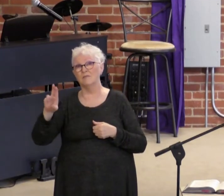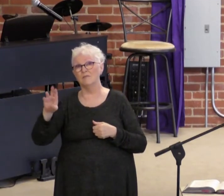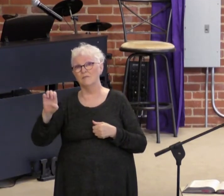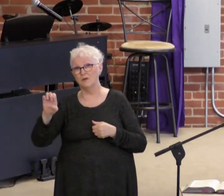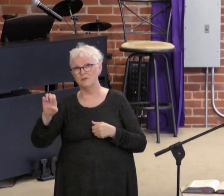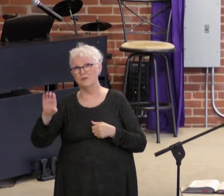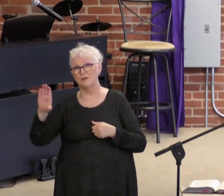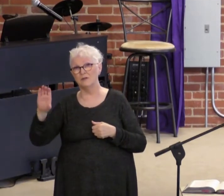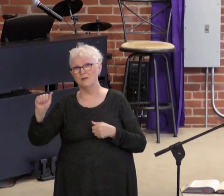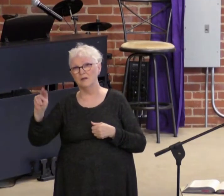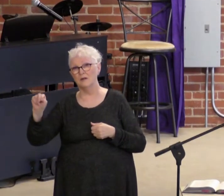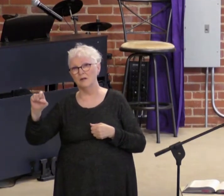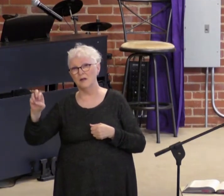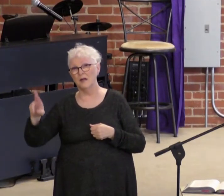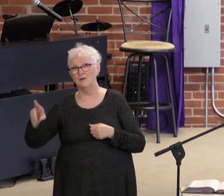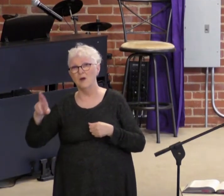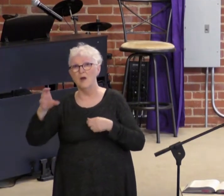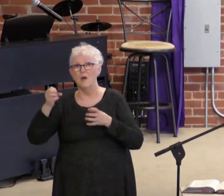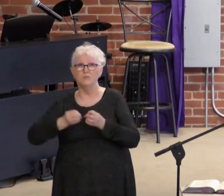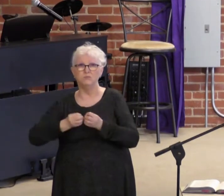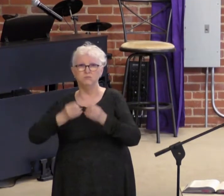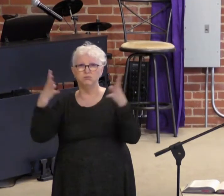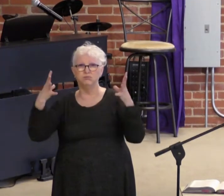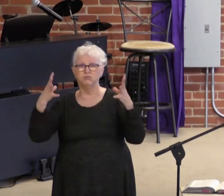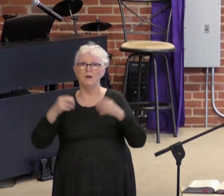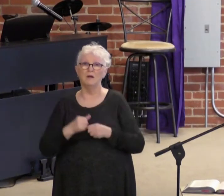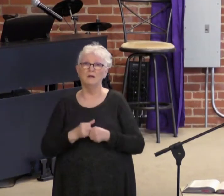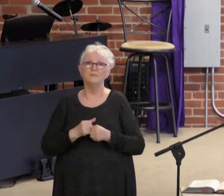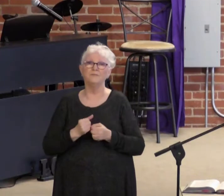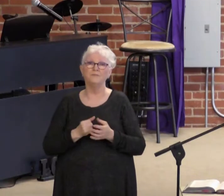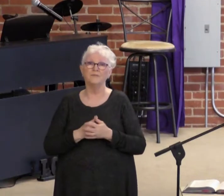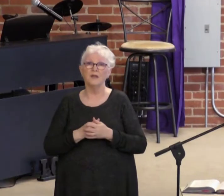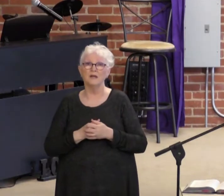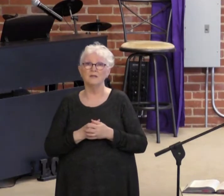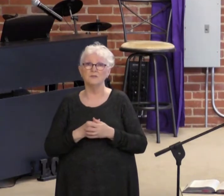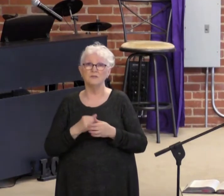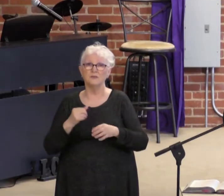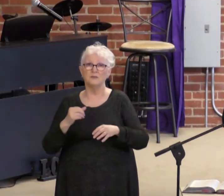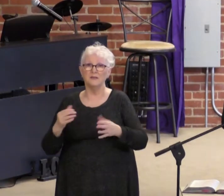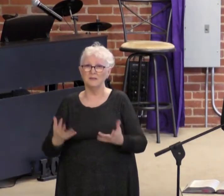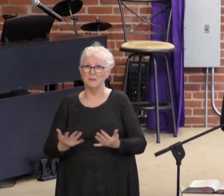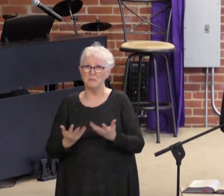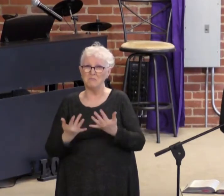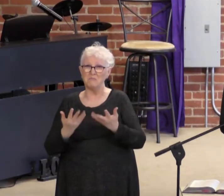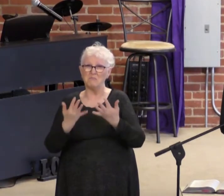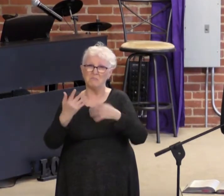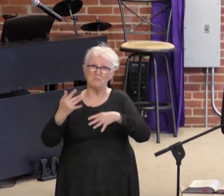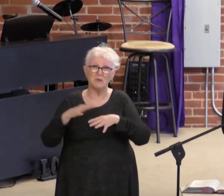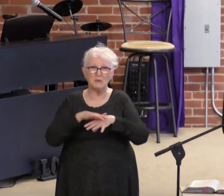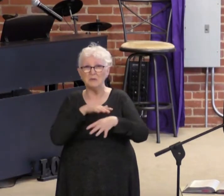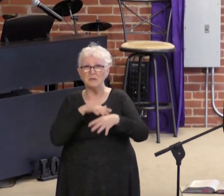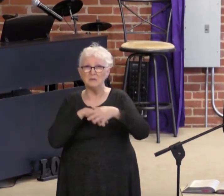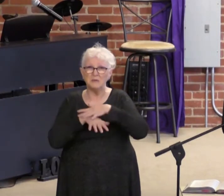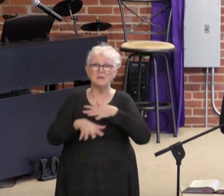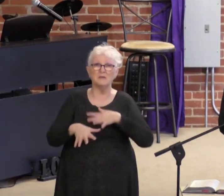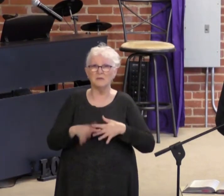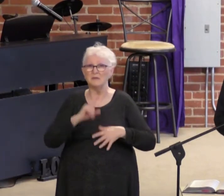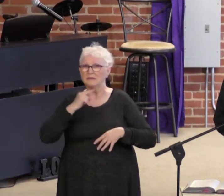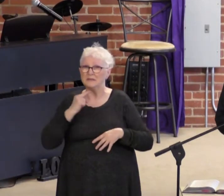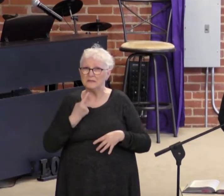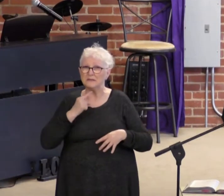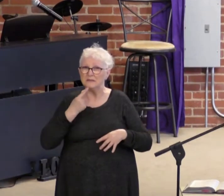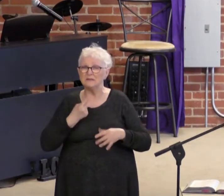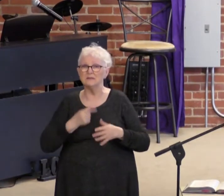burnt severely. And she called again yesterday and had to go back to the emergency